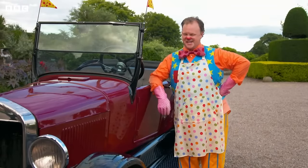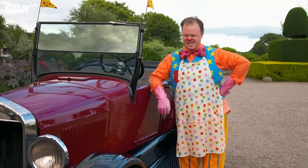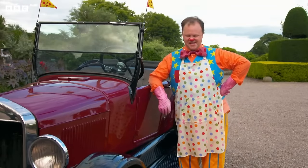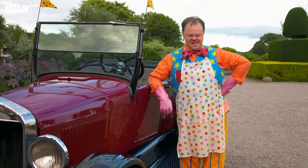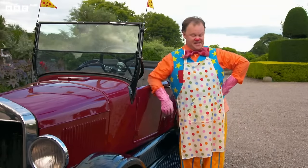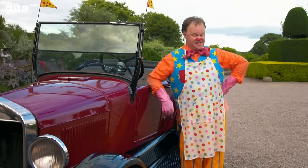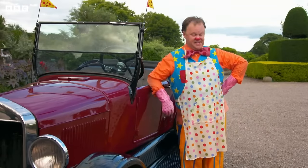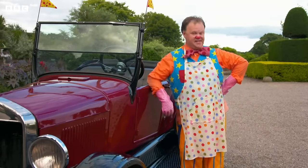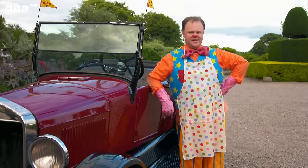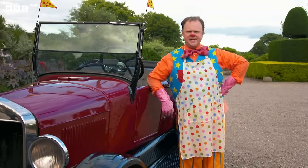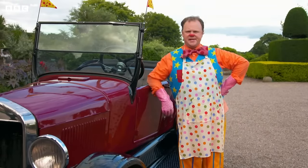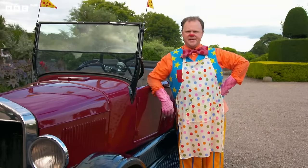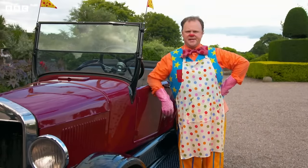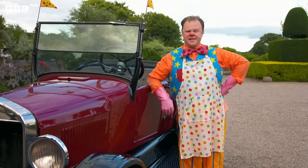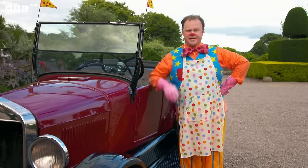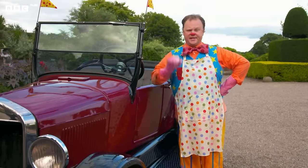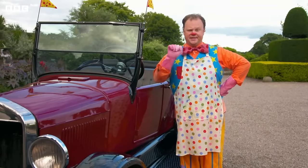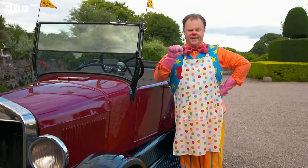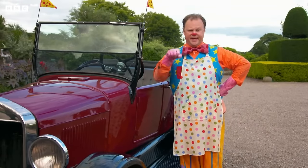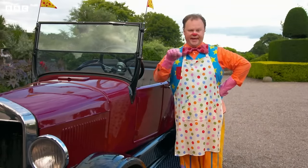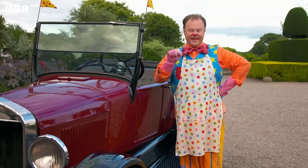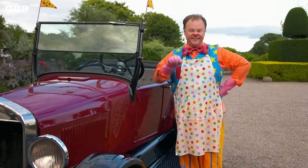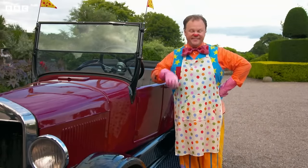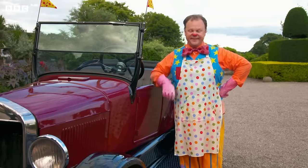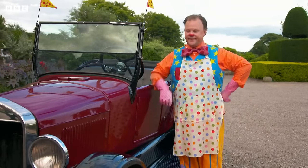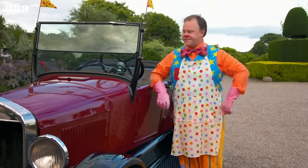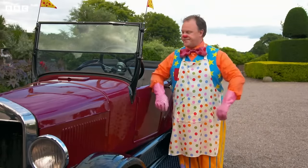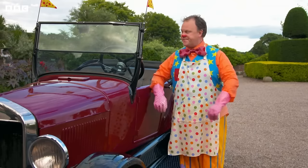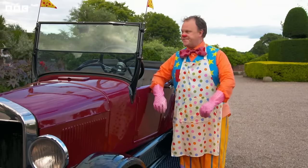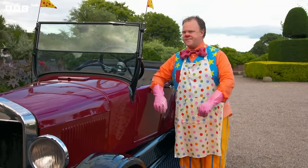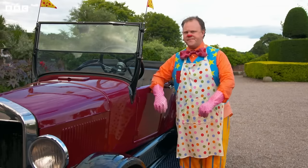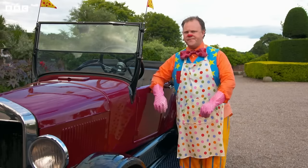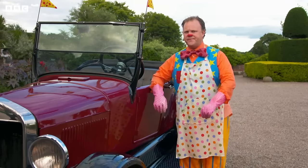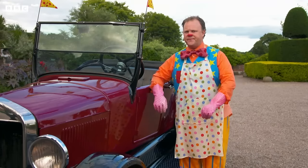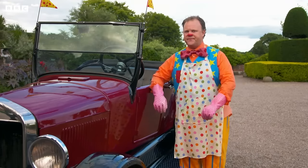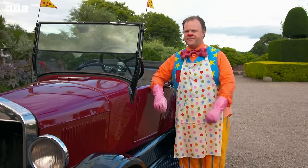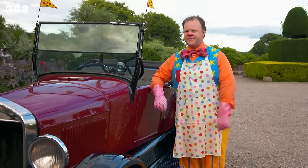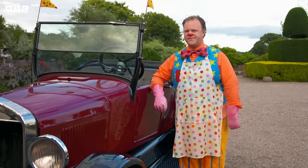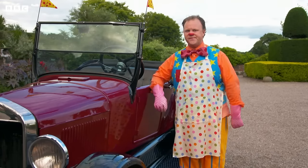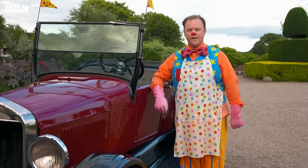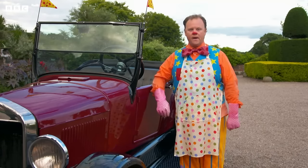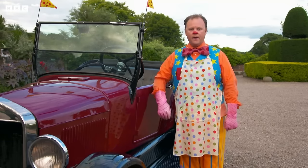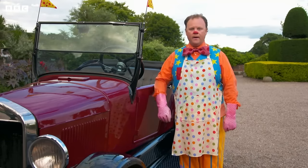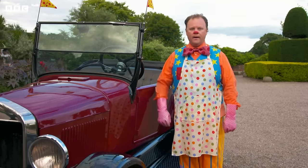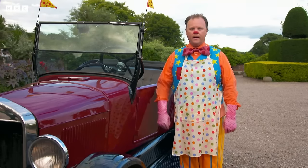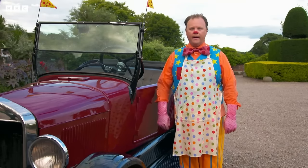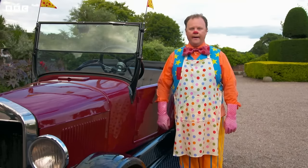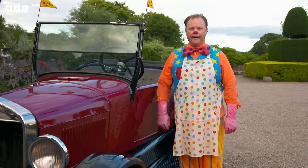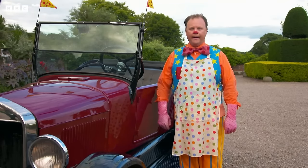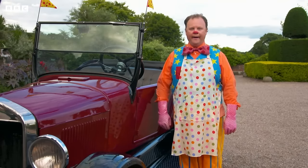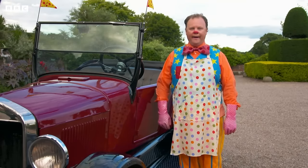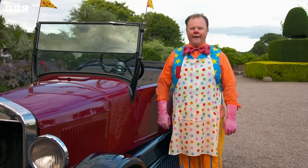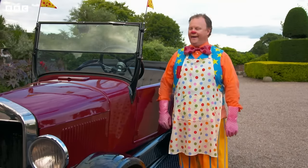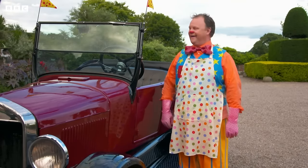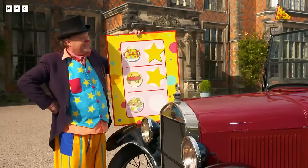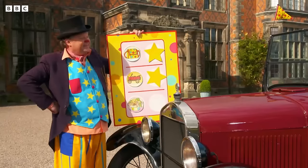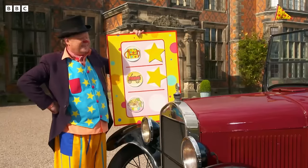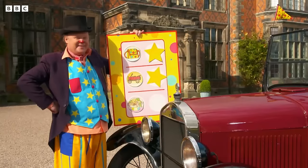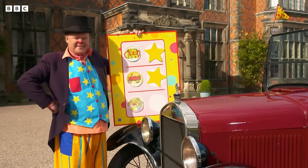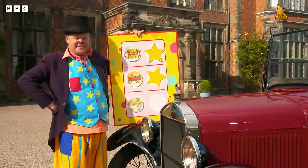Before we go, Mr. Tumble. Yes? Please, could you show us the sign for Star Chart? Oh, of